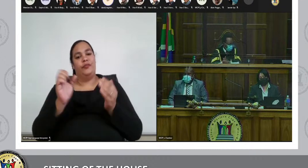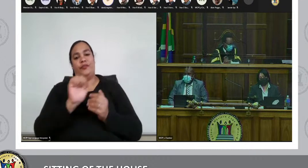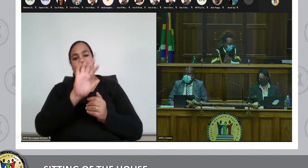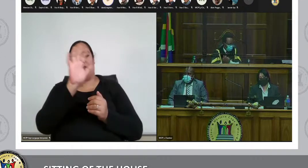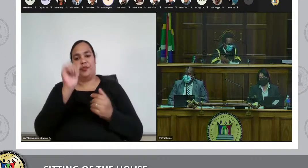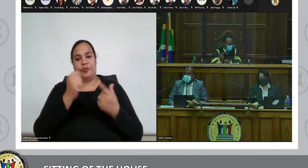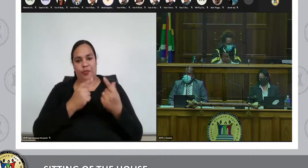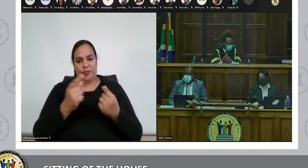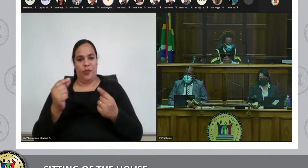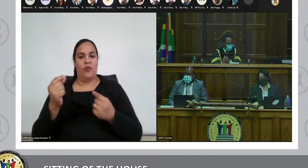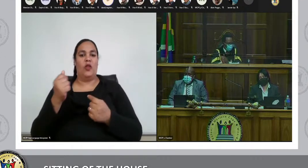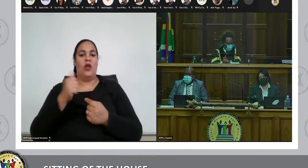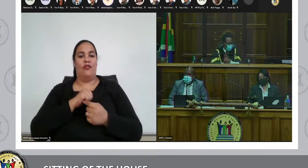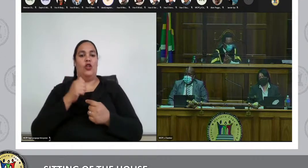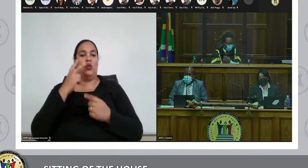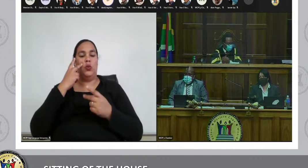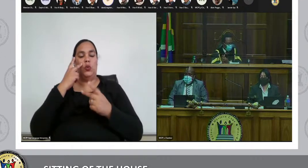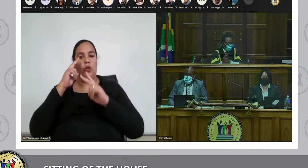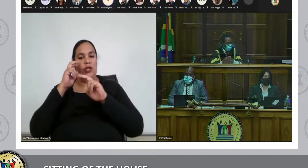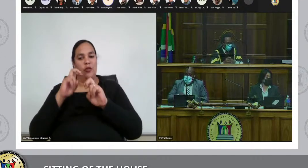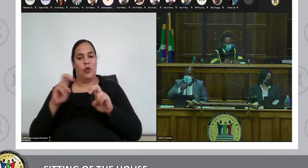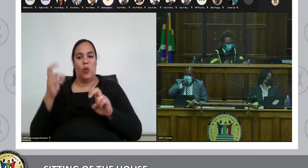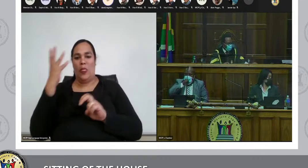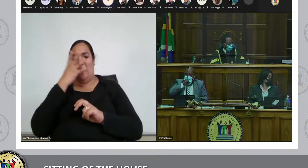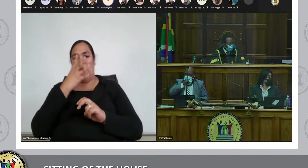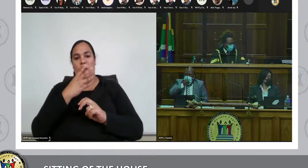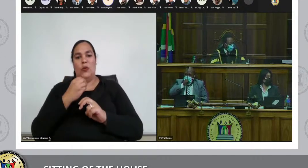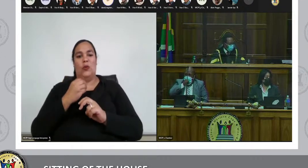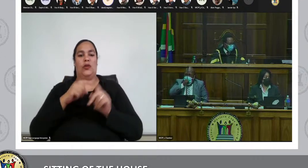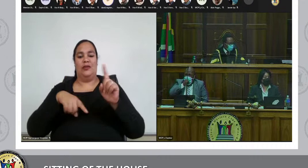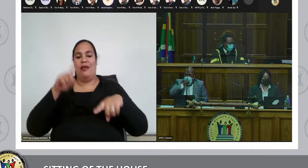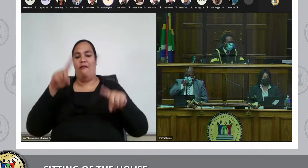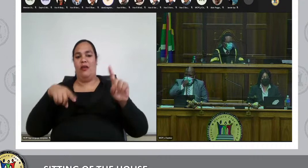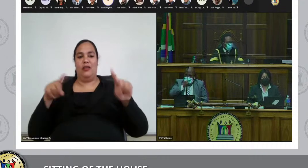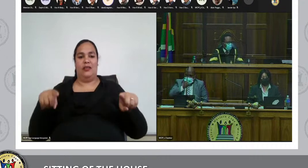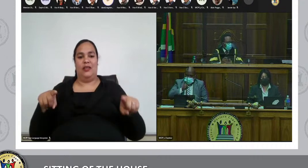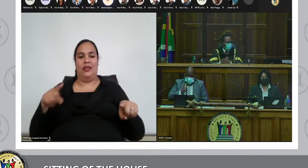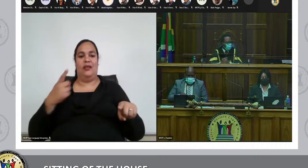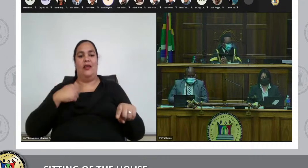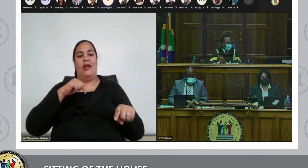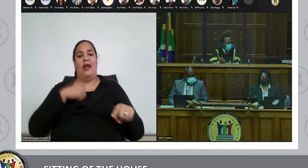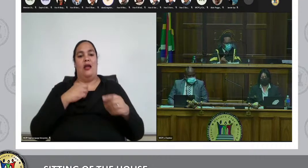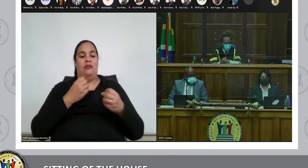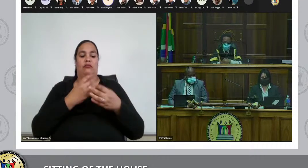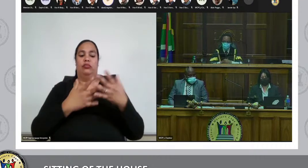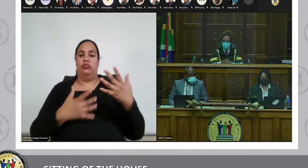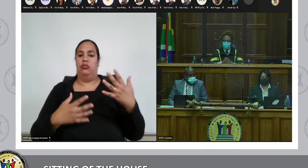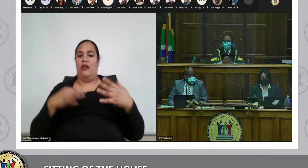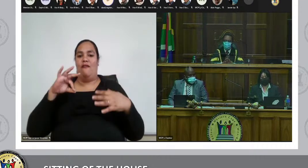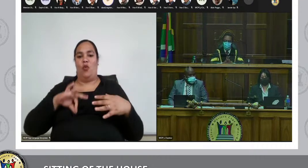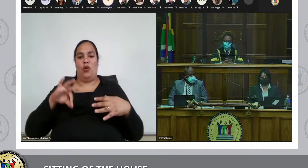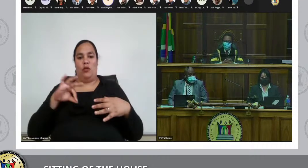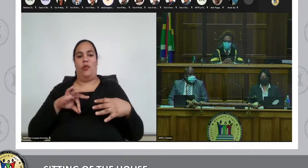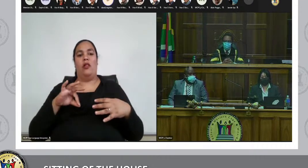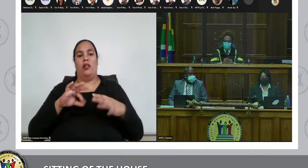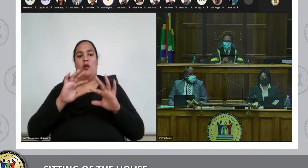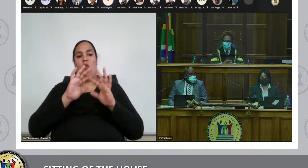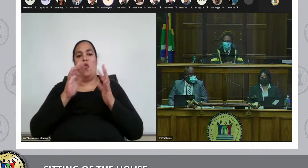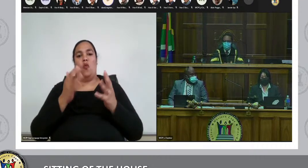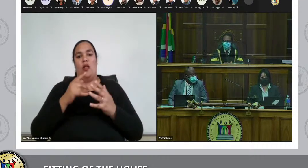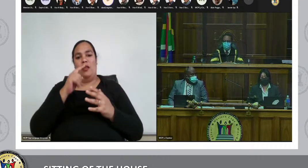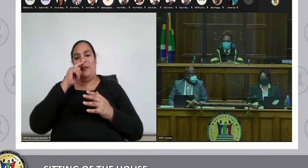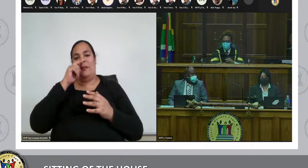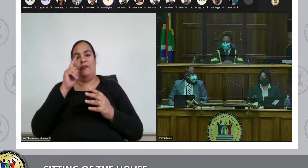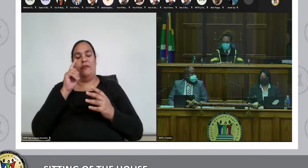take advantage and explore the beauty and the diversity of our many affordable